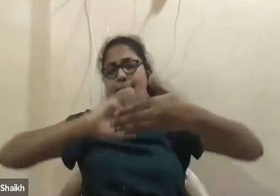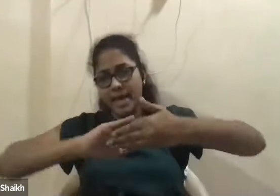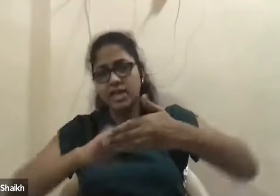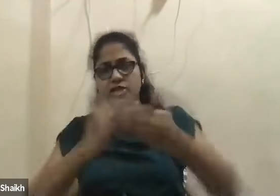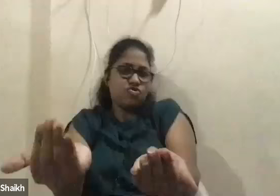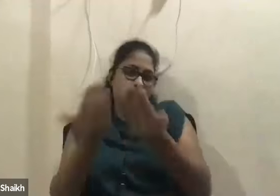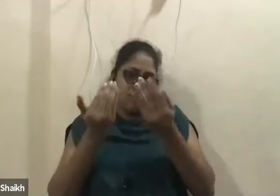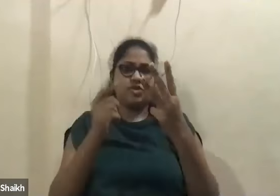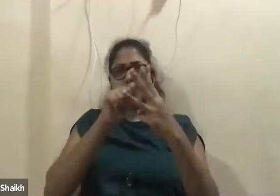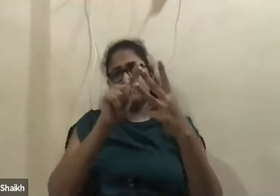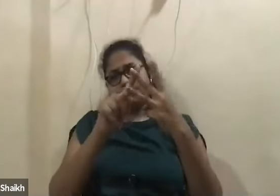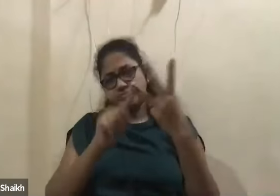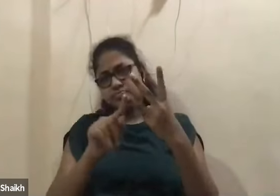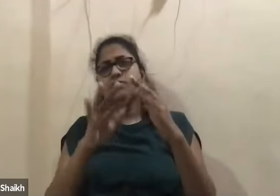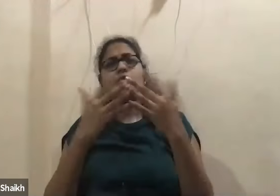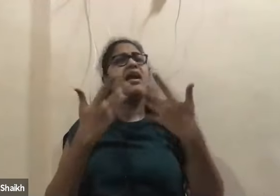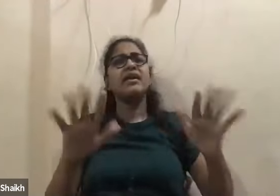registered organization can apply. But again, as I